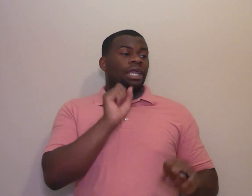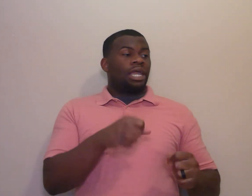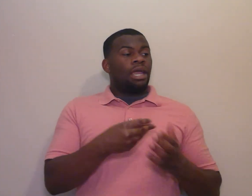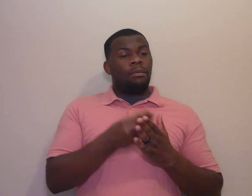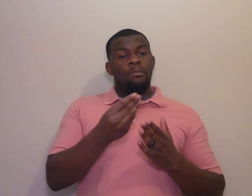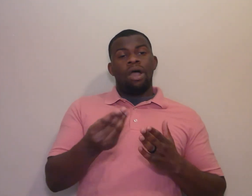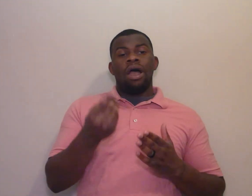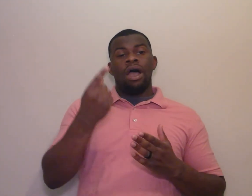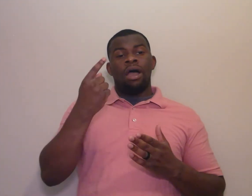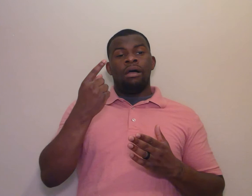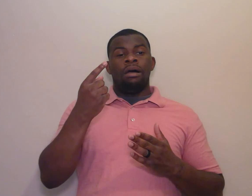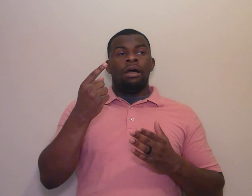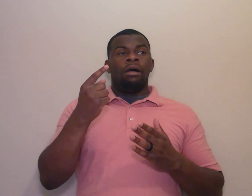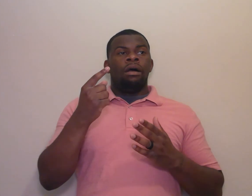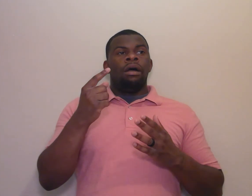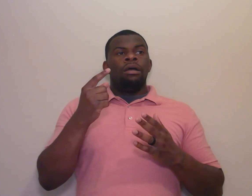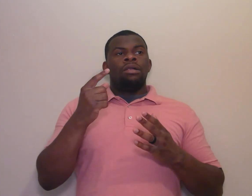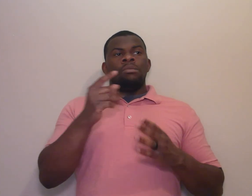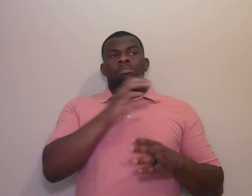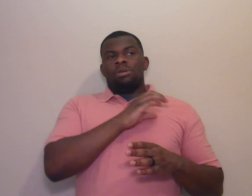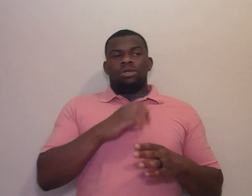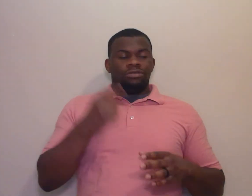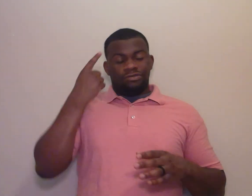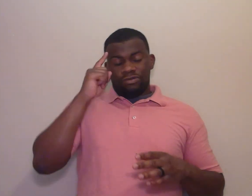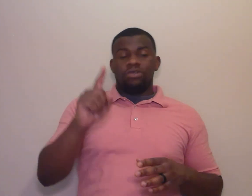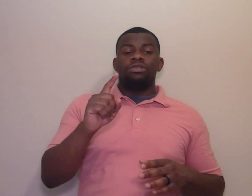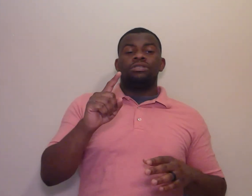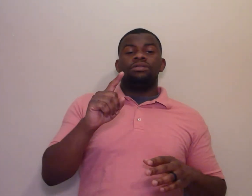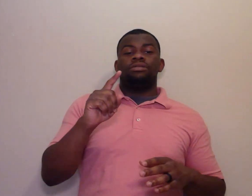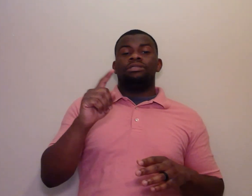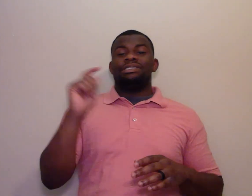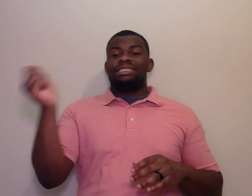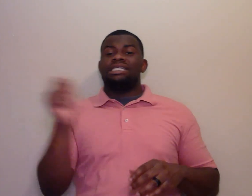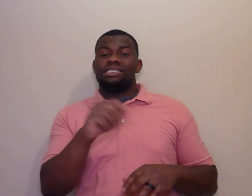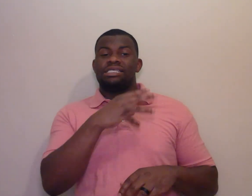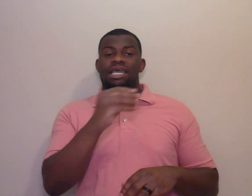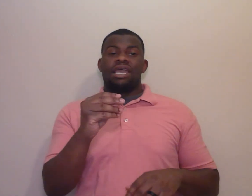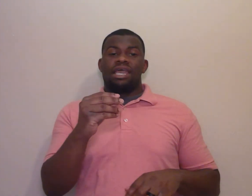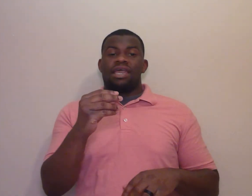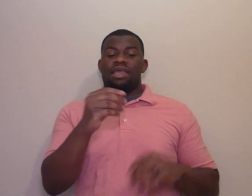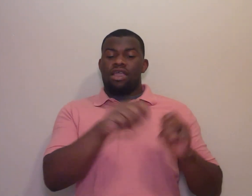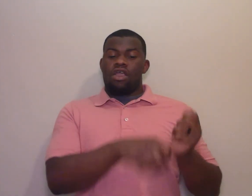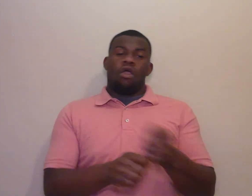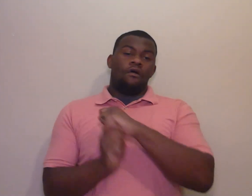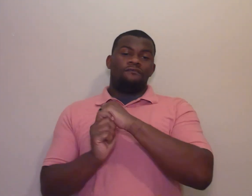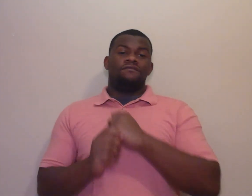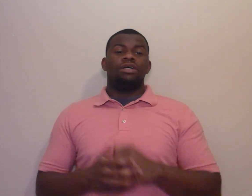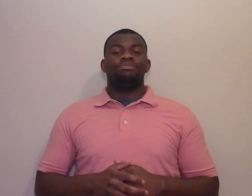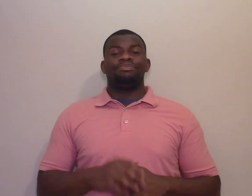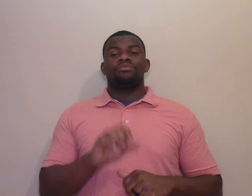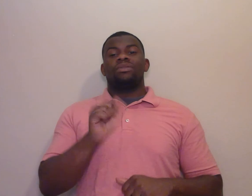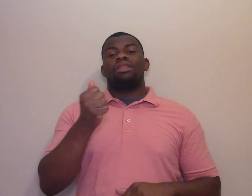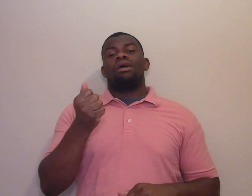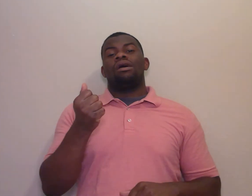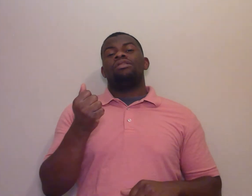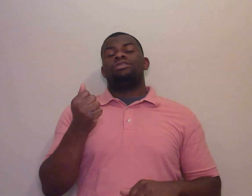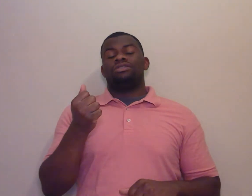and golf. Please be aware that you may be taxed on these discounts. Other discounts include GM, Verizon, and